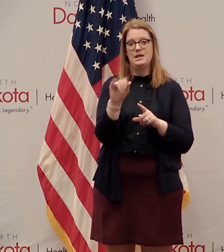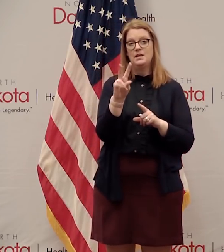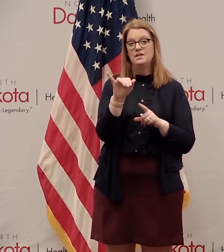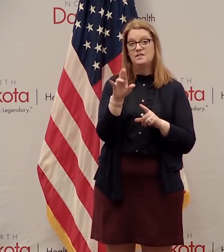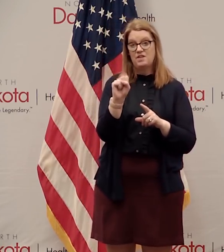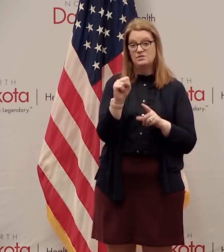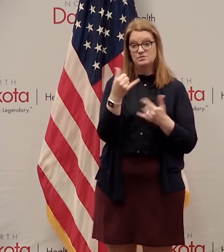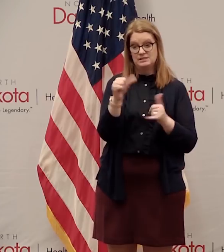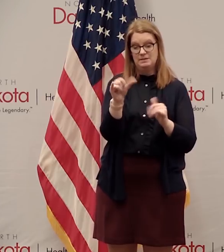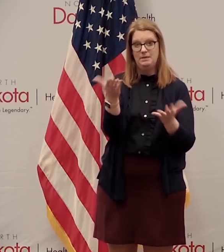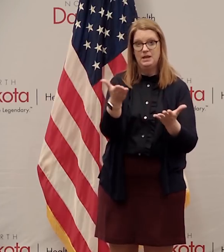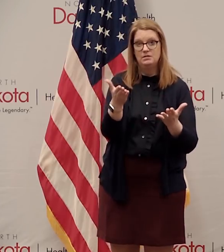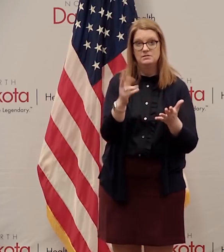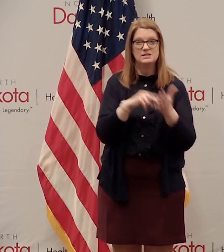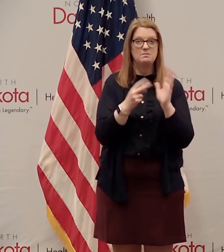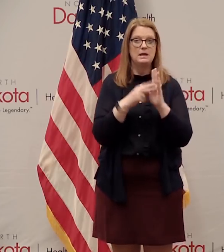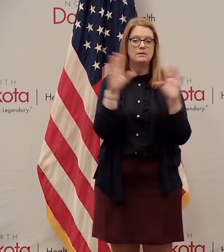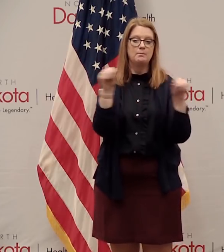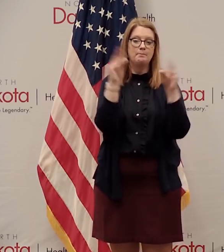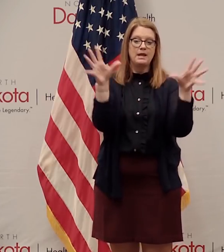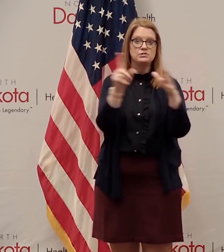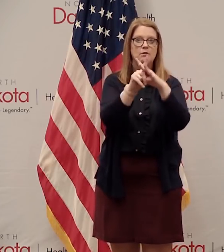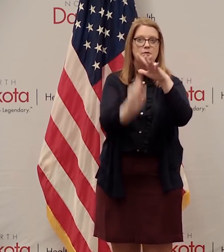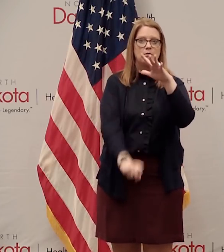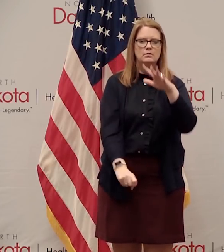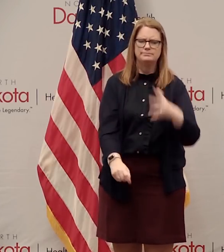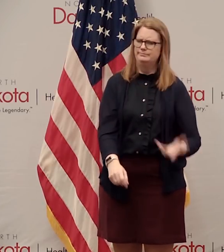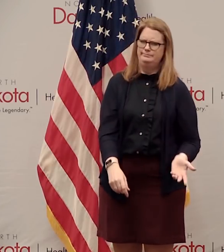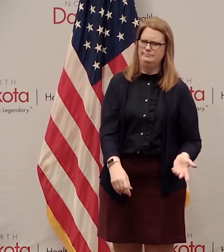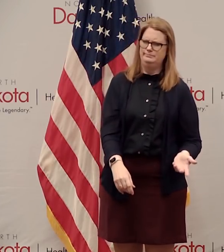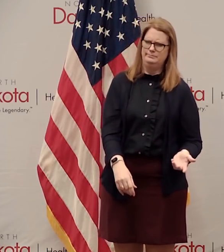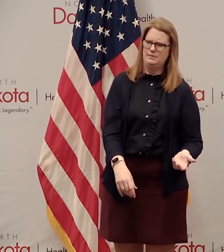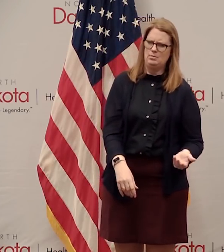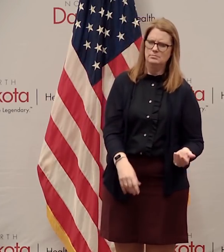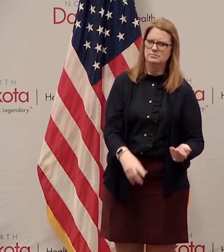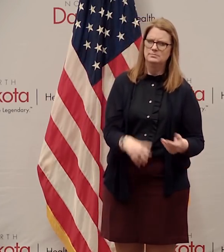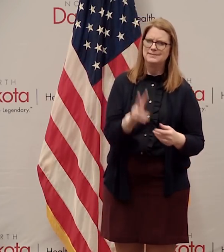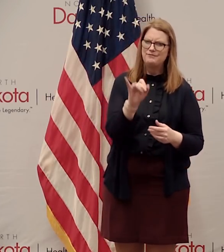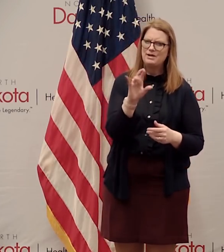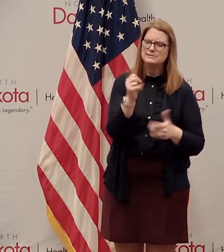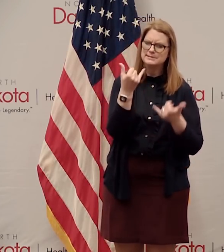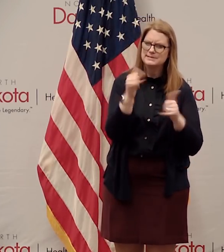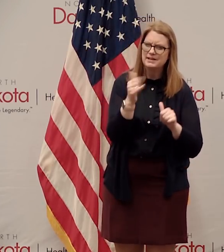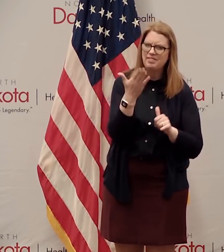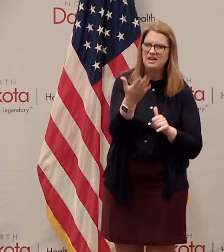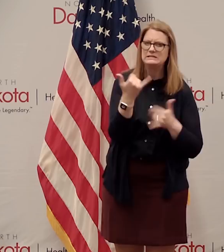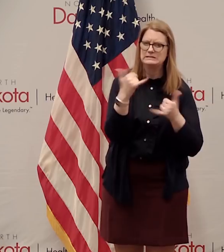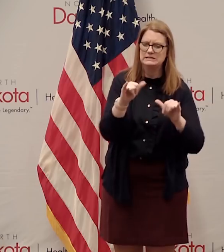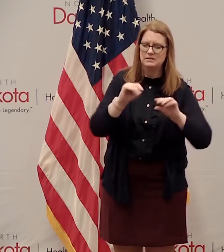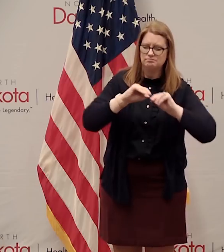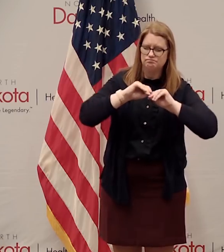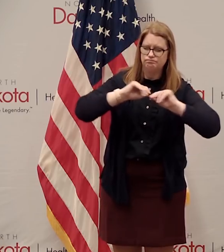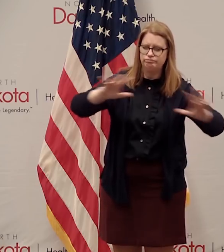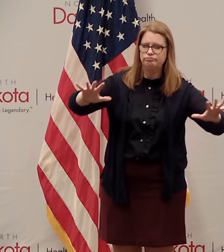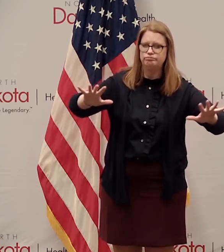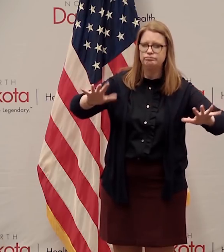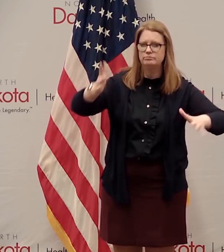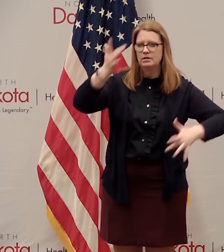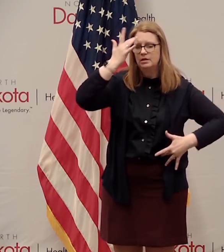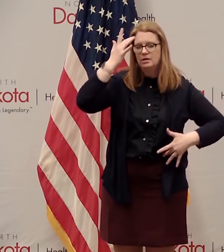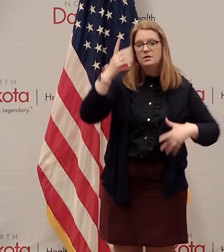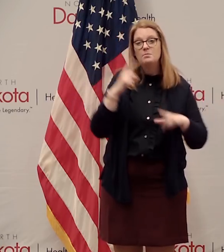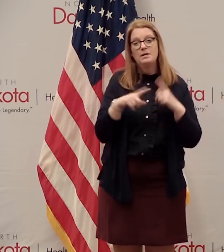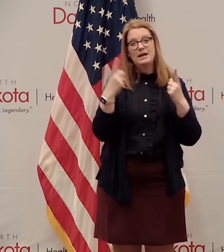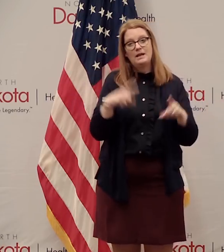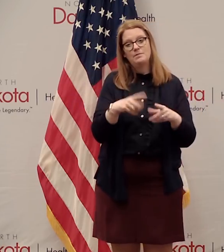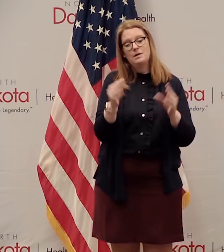be here, it doesn't magically go away, and it will still be as contagious as it is now. We will just be in a place where we've got more PPE,